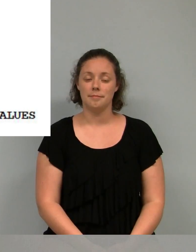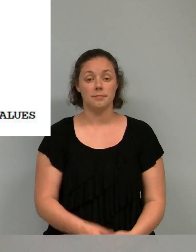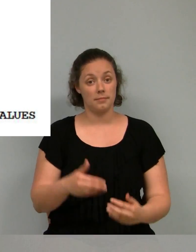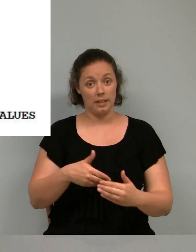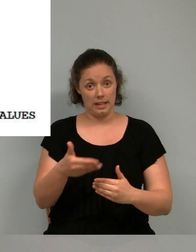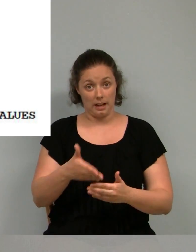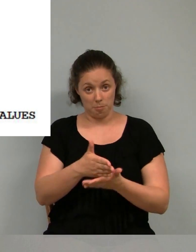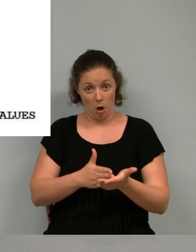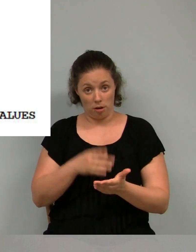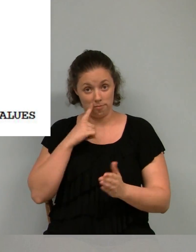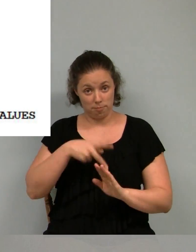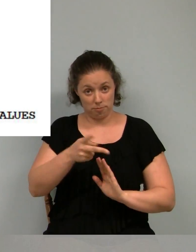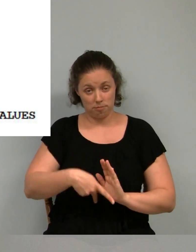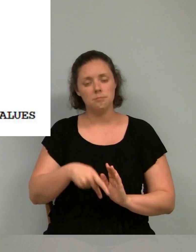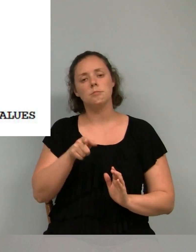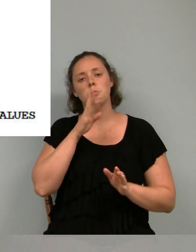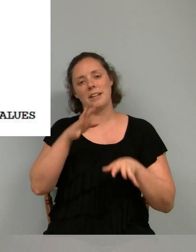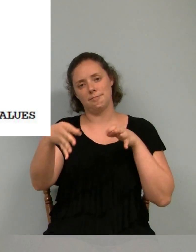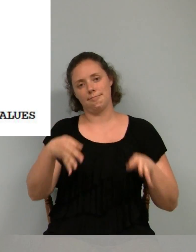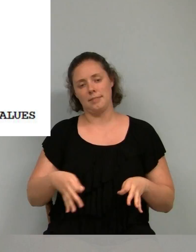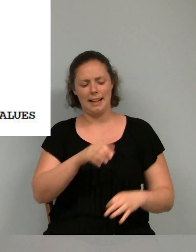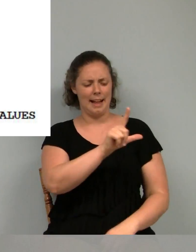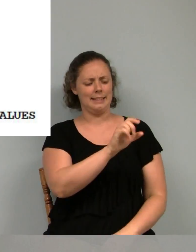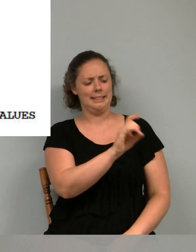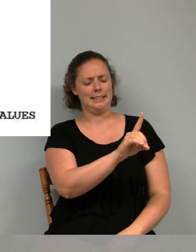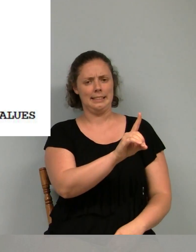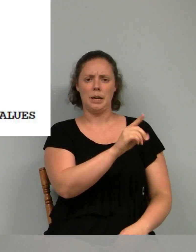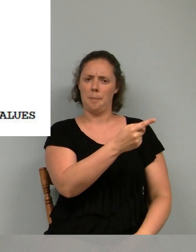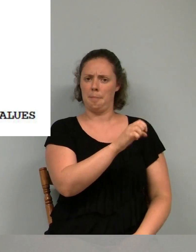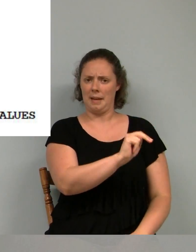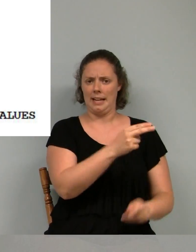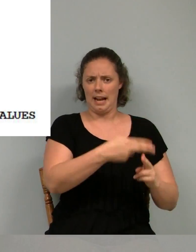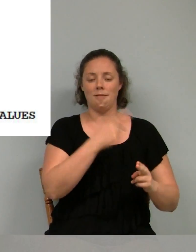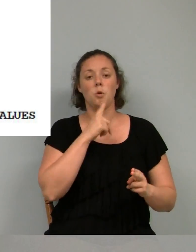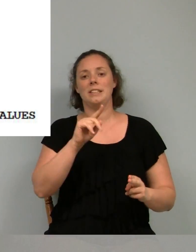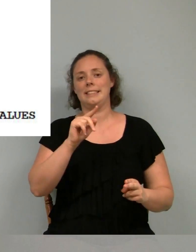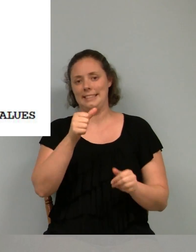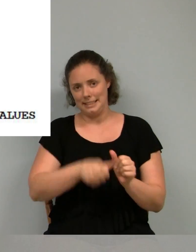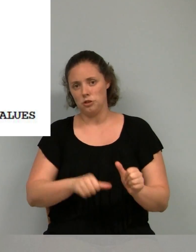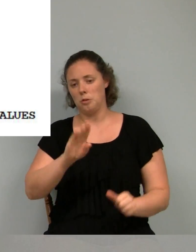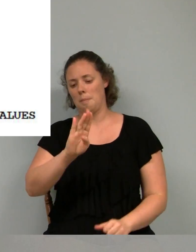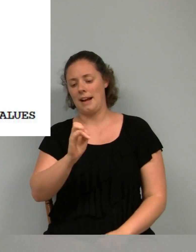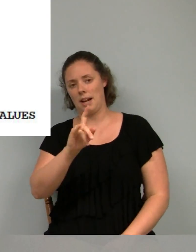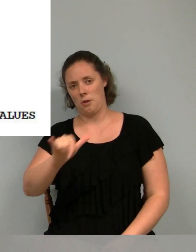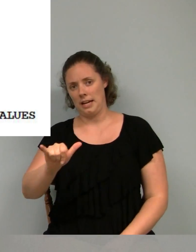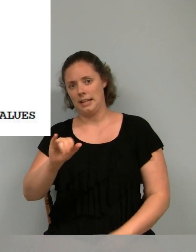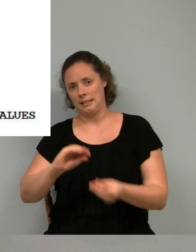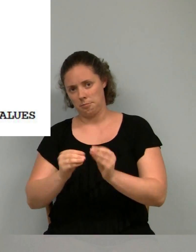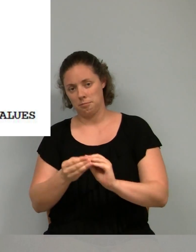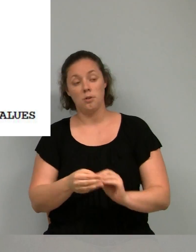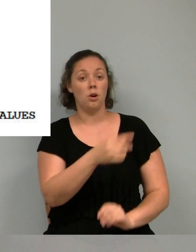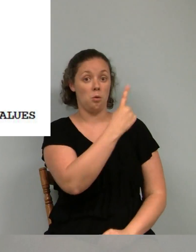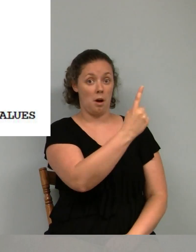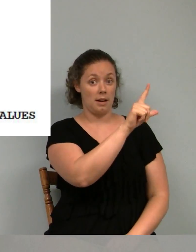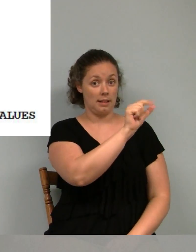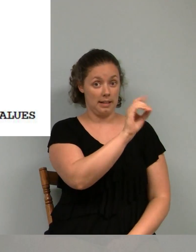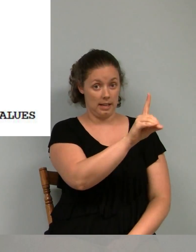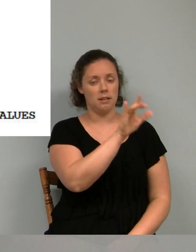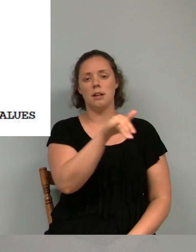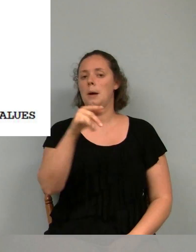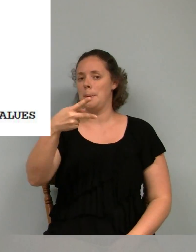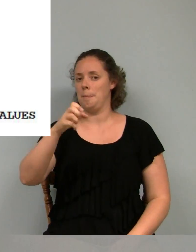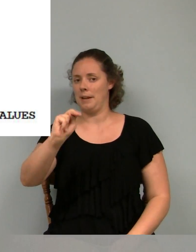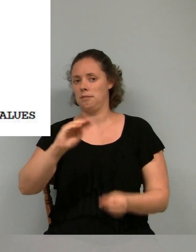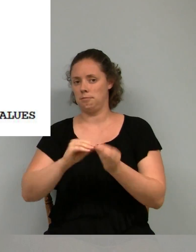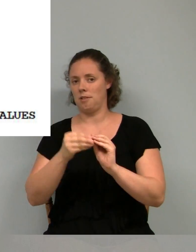The next section of the program defines the LED pin name for each binary digit. The one LED is pin 14